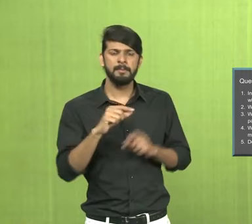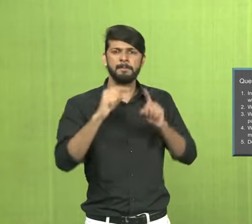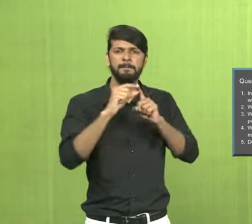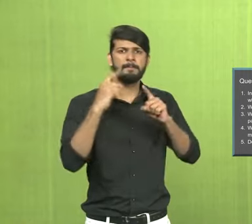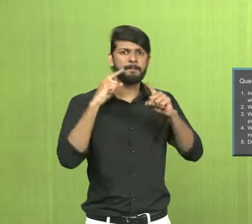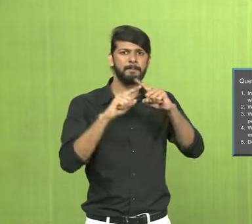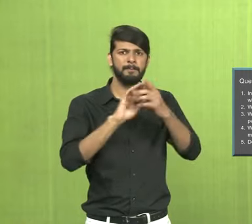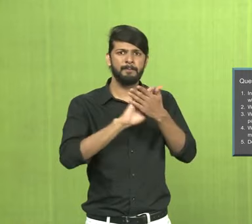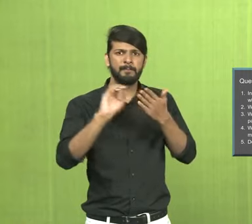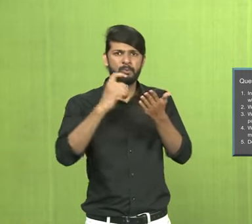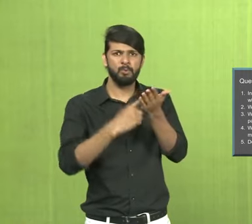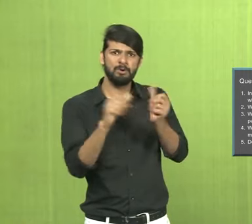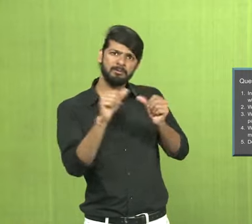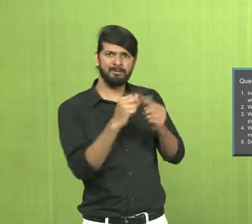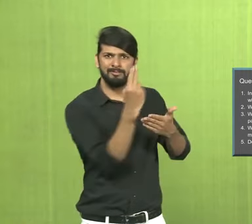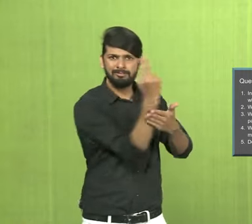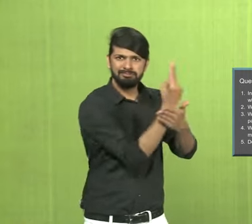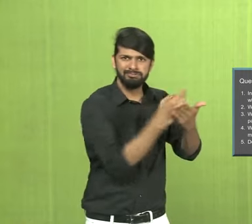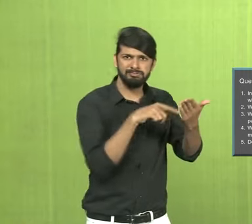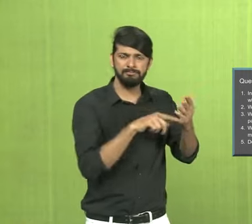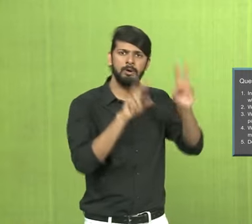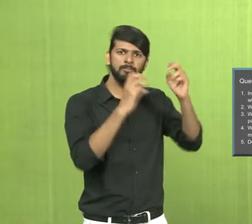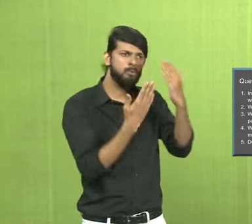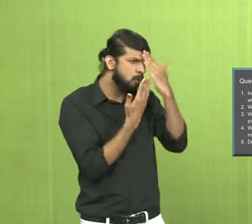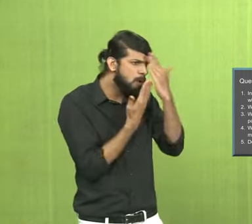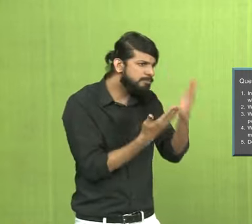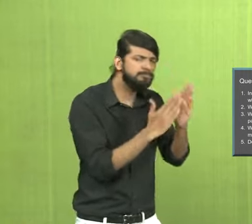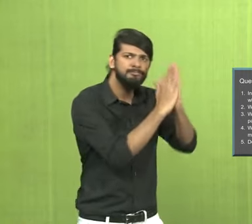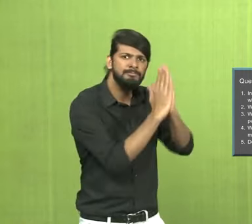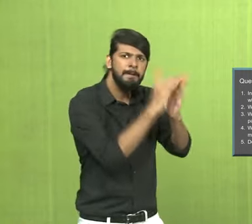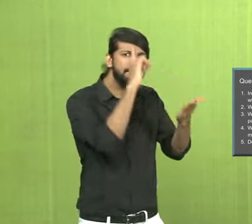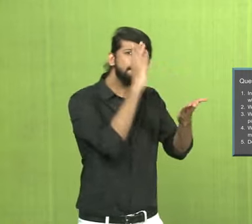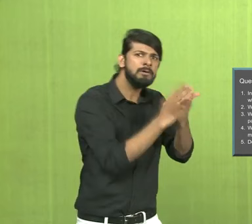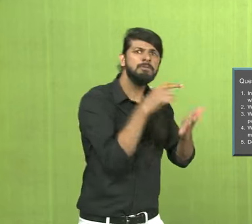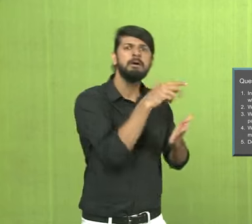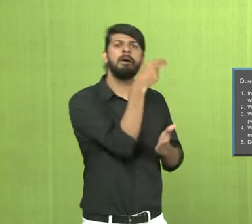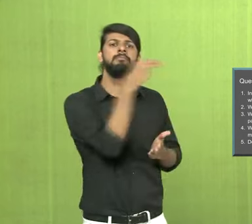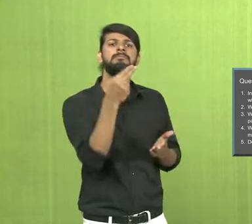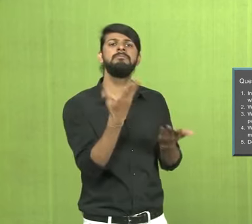Question number 2, who are the Pithora paintings dedicated to?